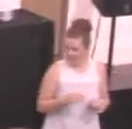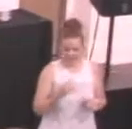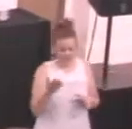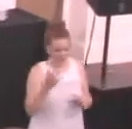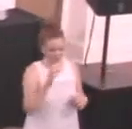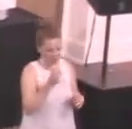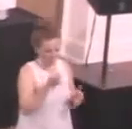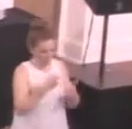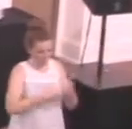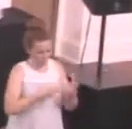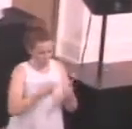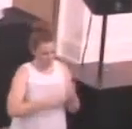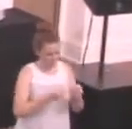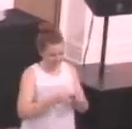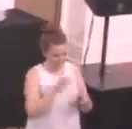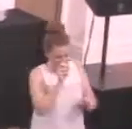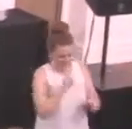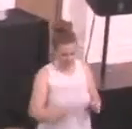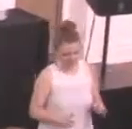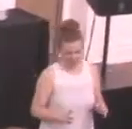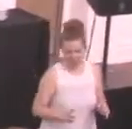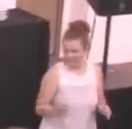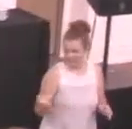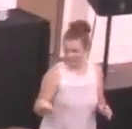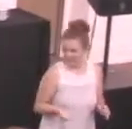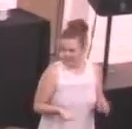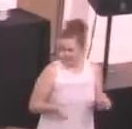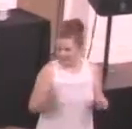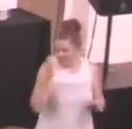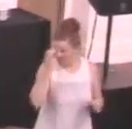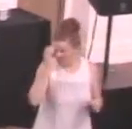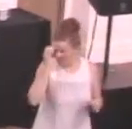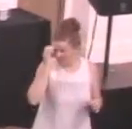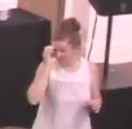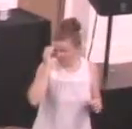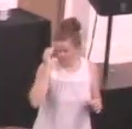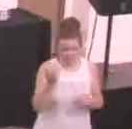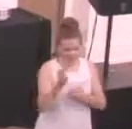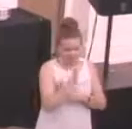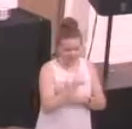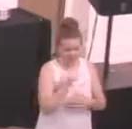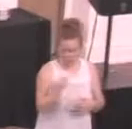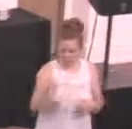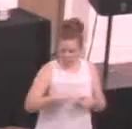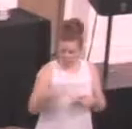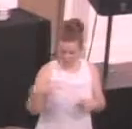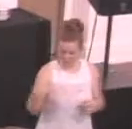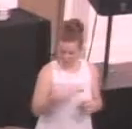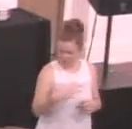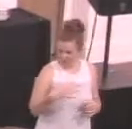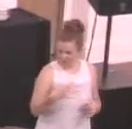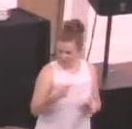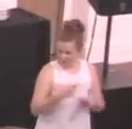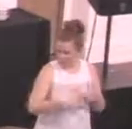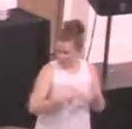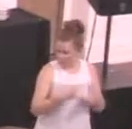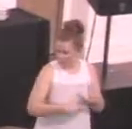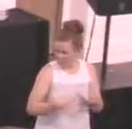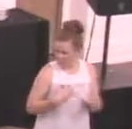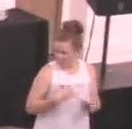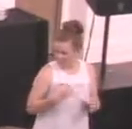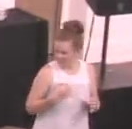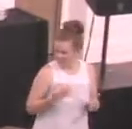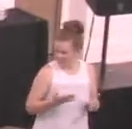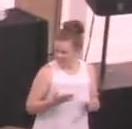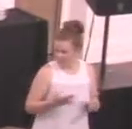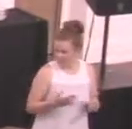So if you go back there, and he doesn't do that everywhere. He doesn't do that anywhere. And God told him to do it here. If you notice the shirts, it's not just advertising